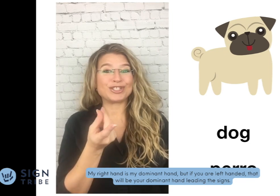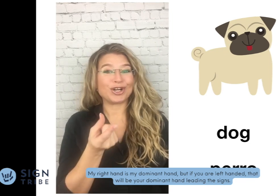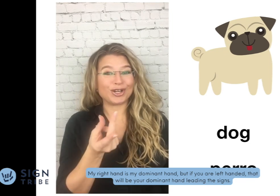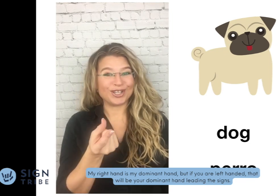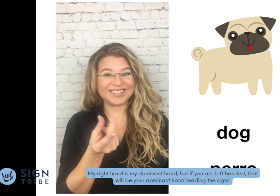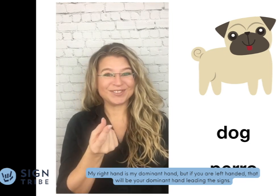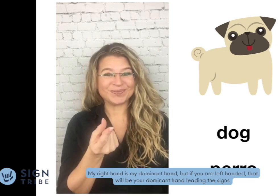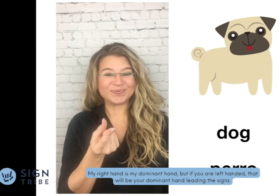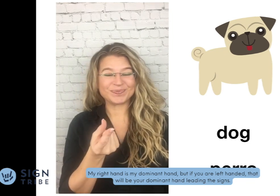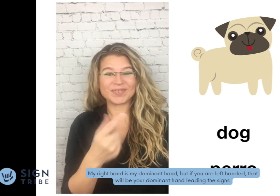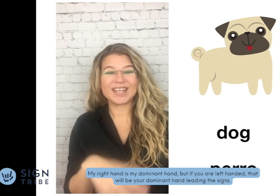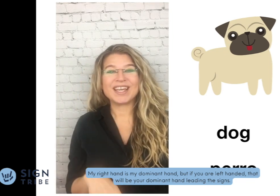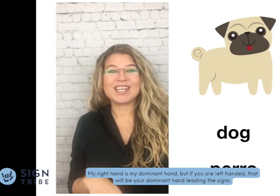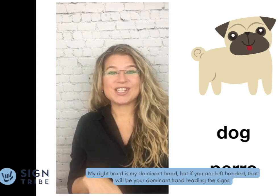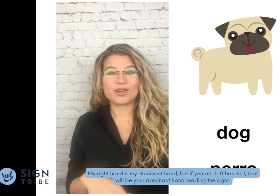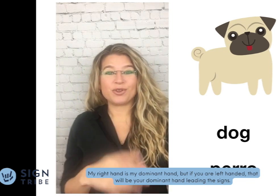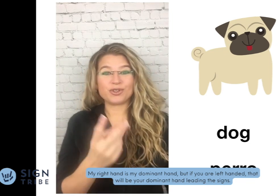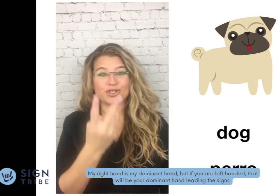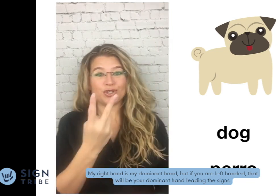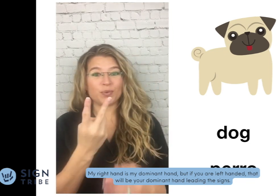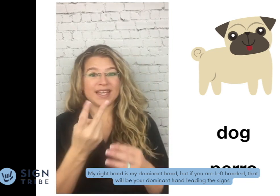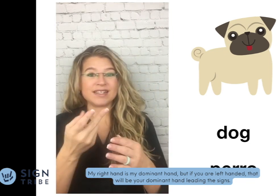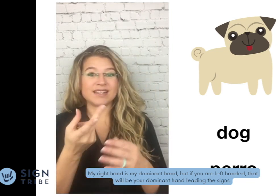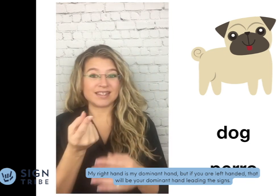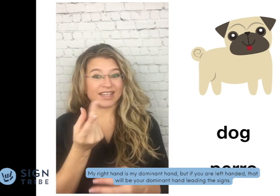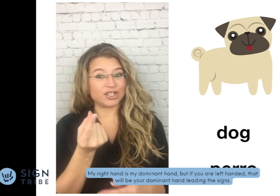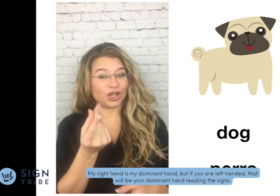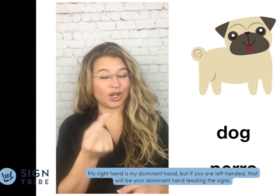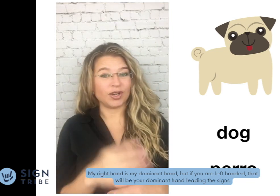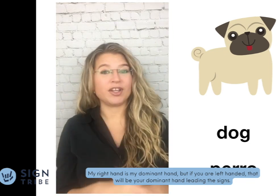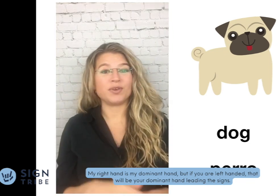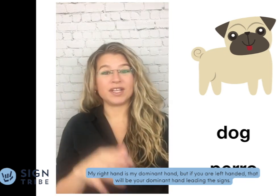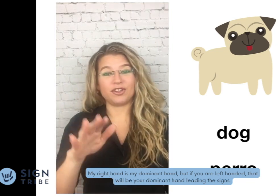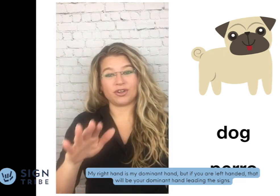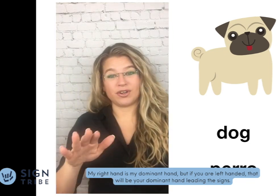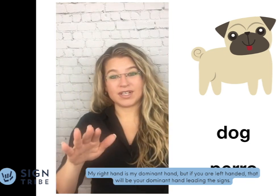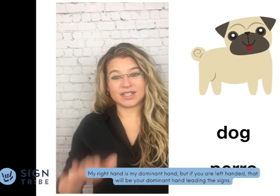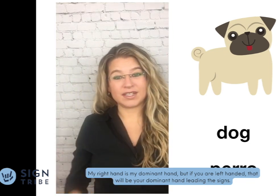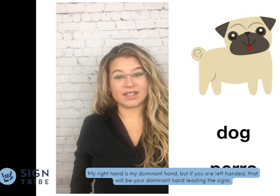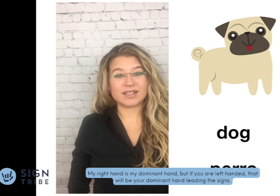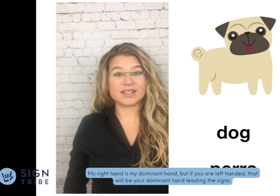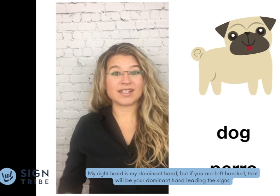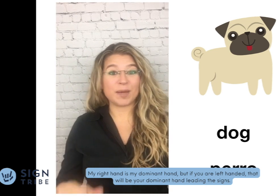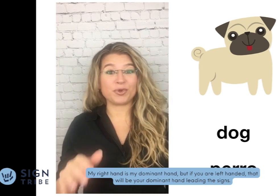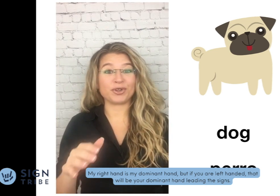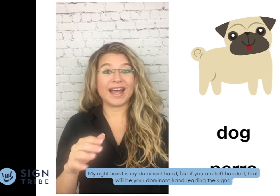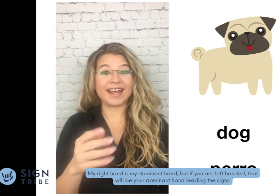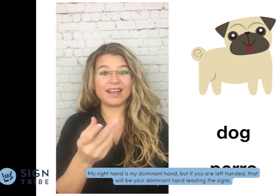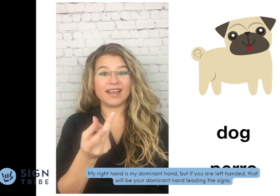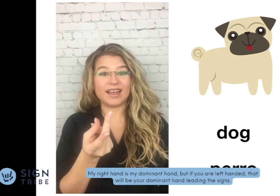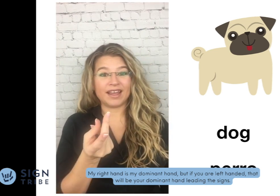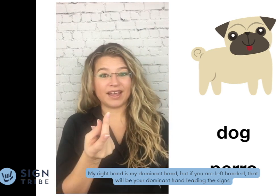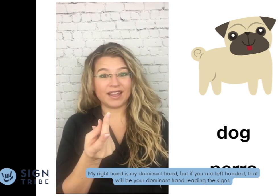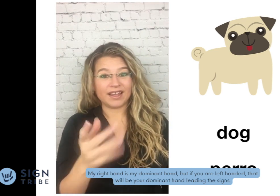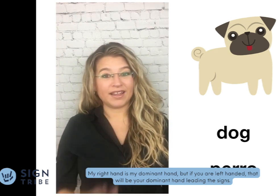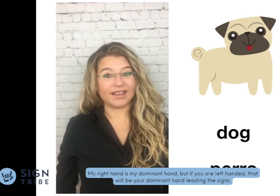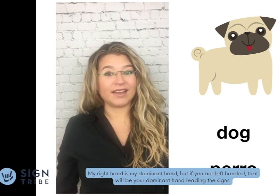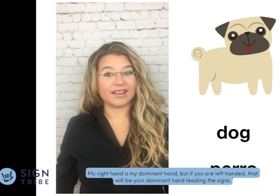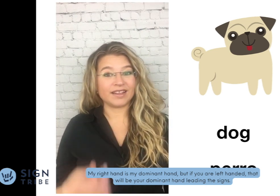Dog. So there's 2 ways to sign dog. You can either slap your leg